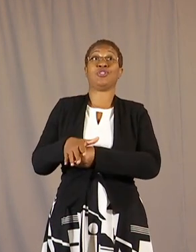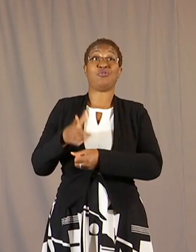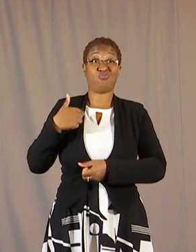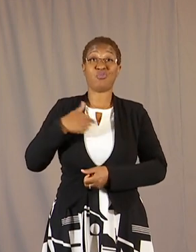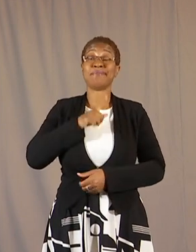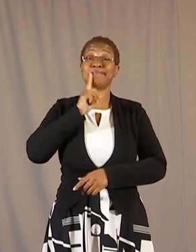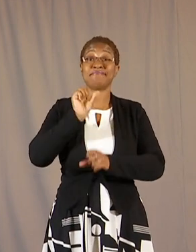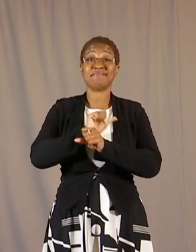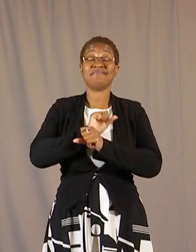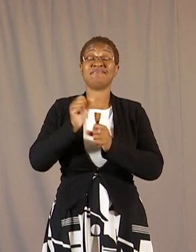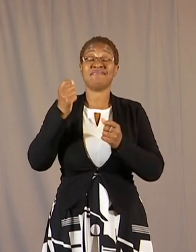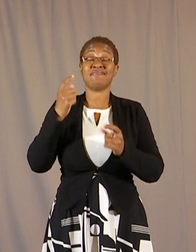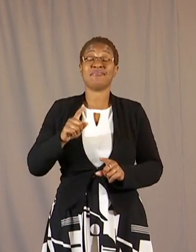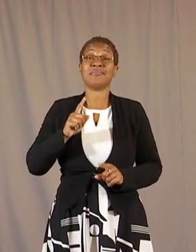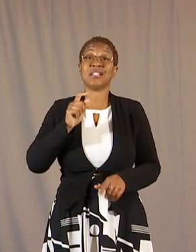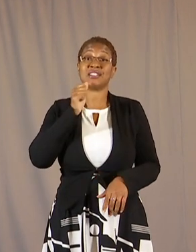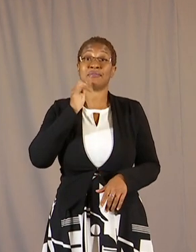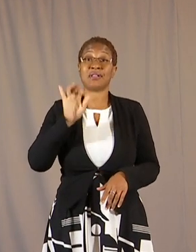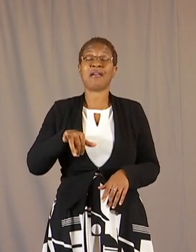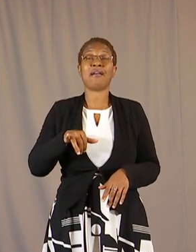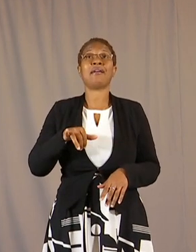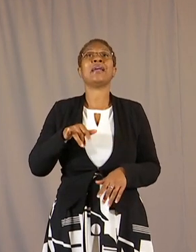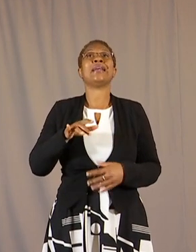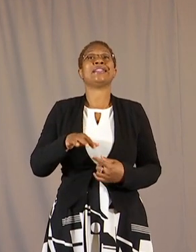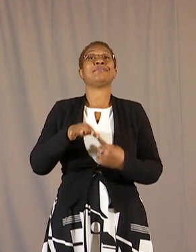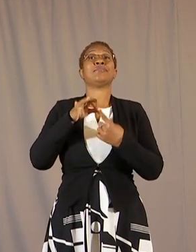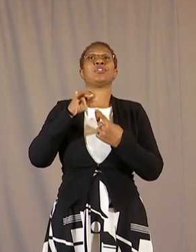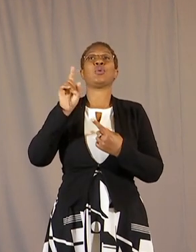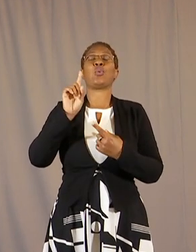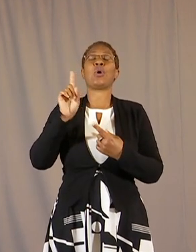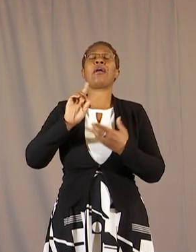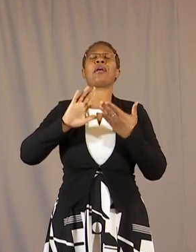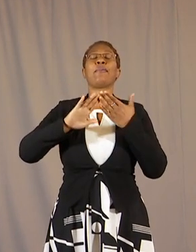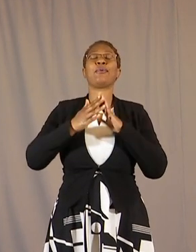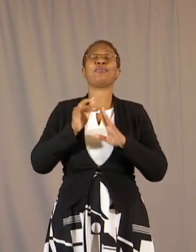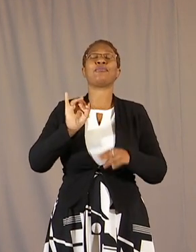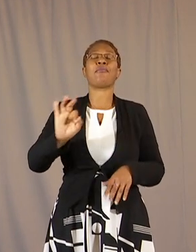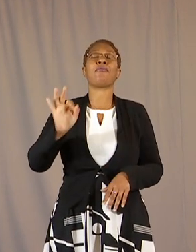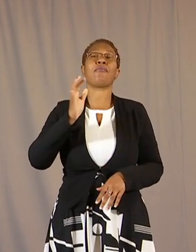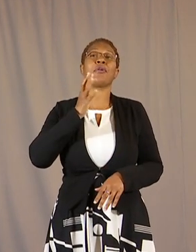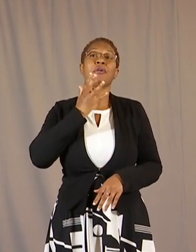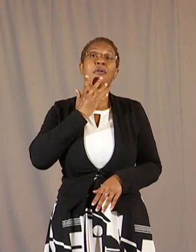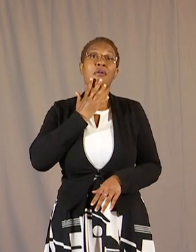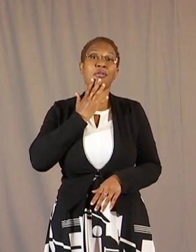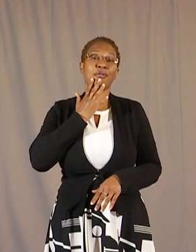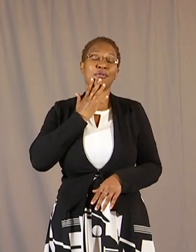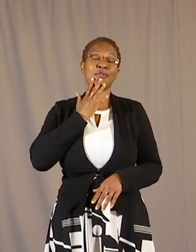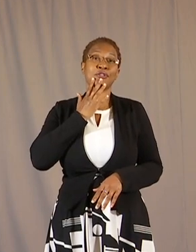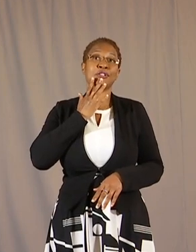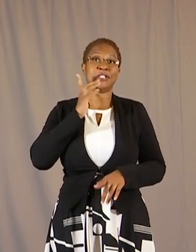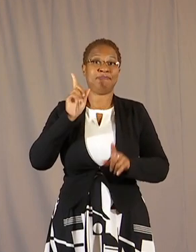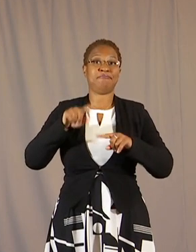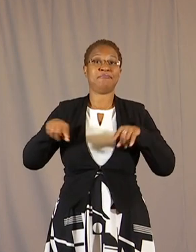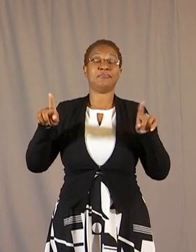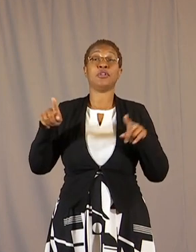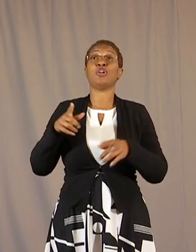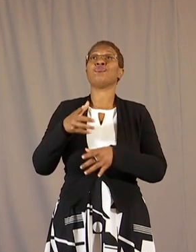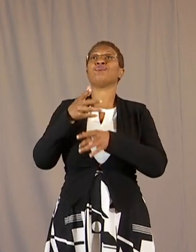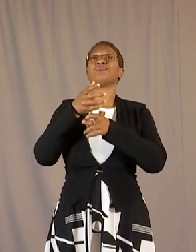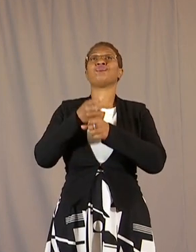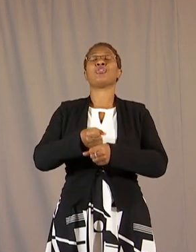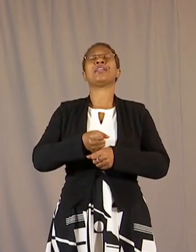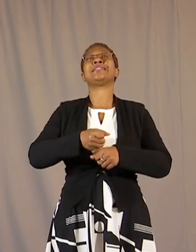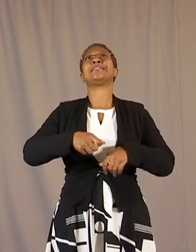in communities, especially in marginalized communities, communities of color. And so trust in messengers, some people call them